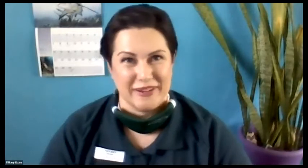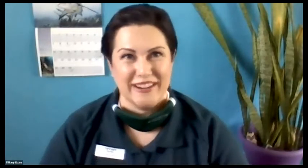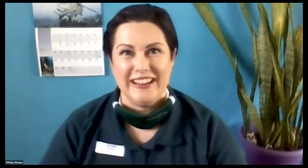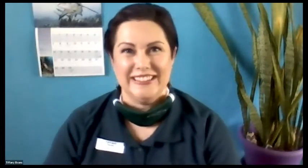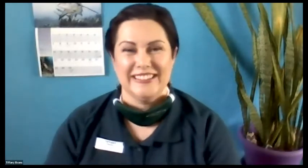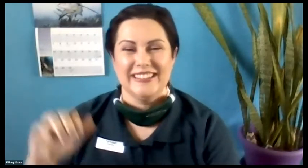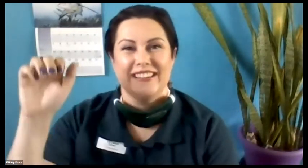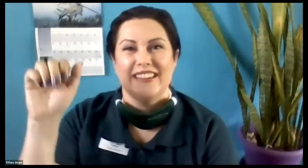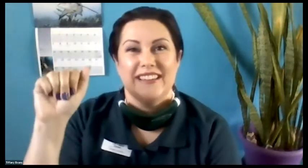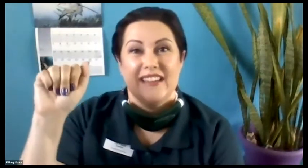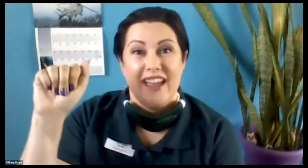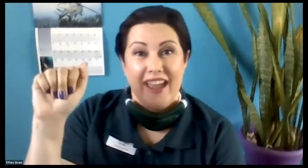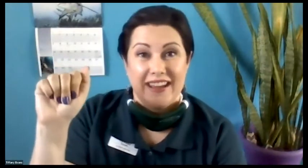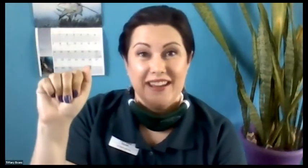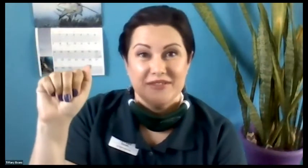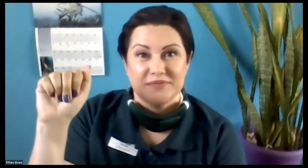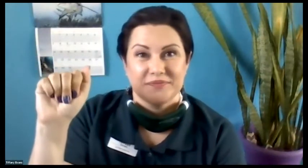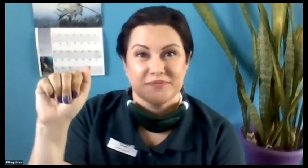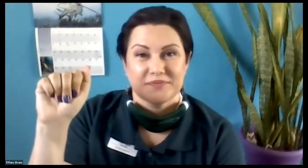ready? A,